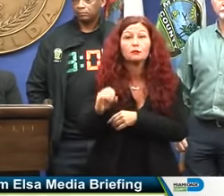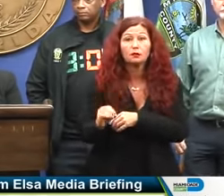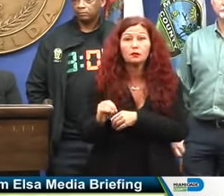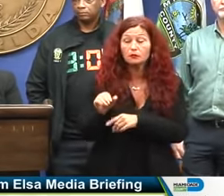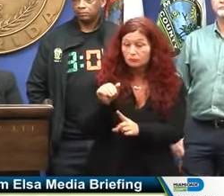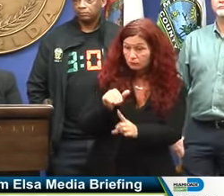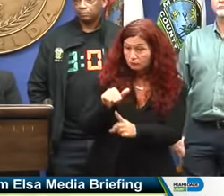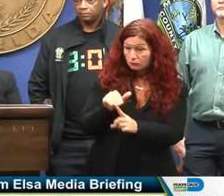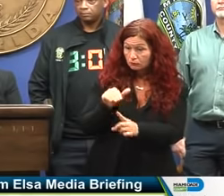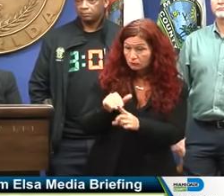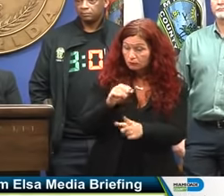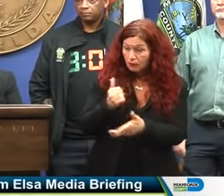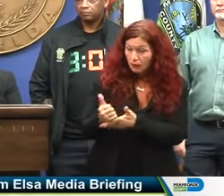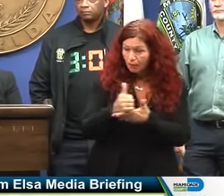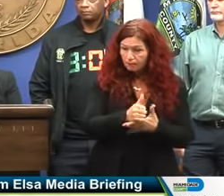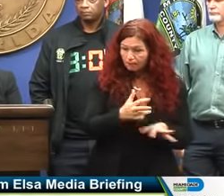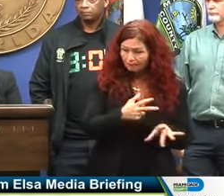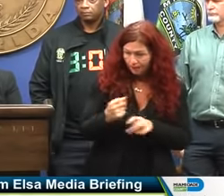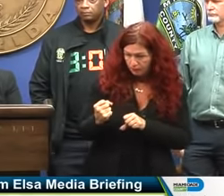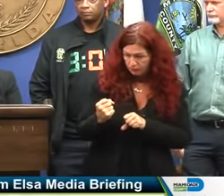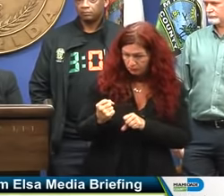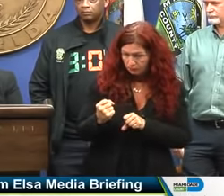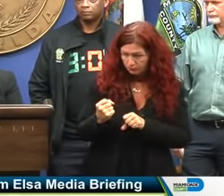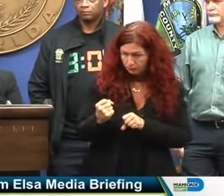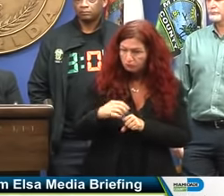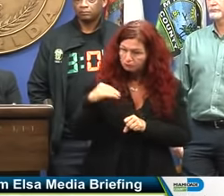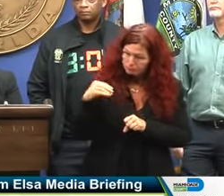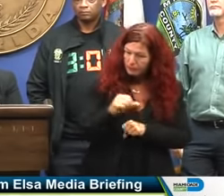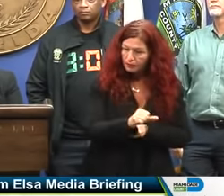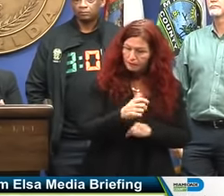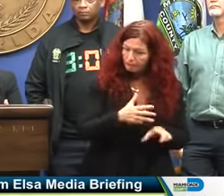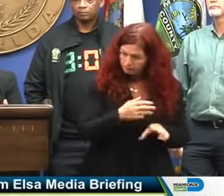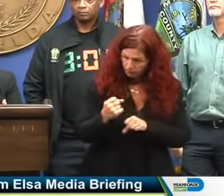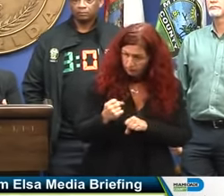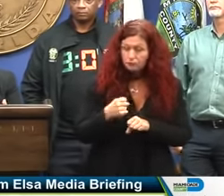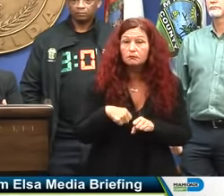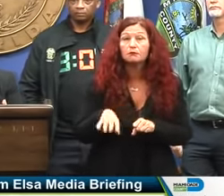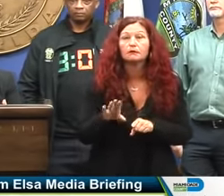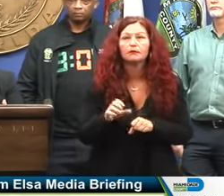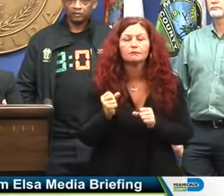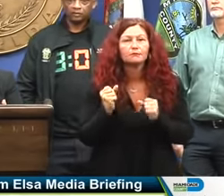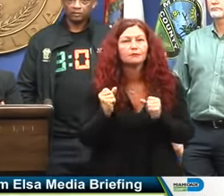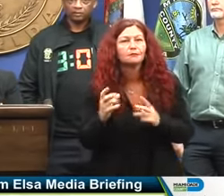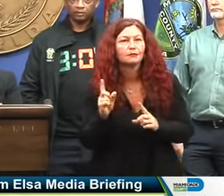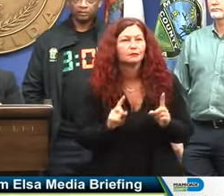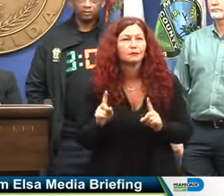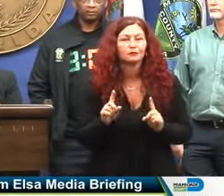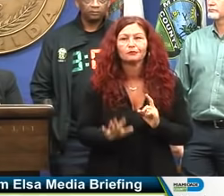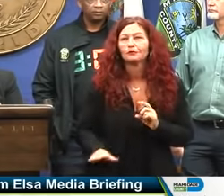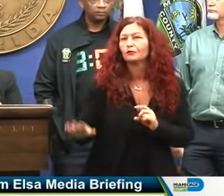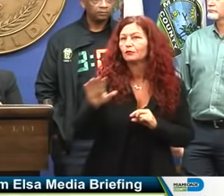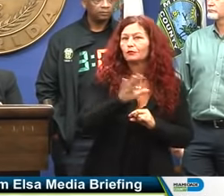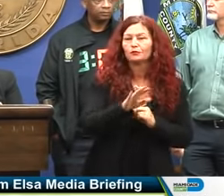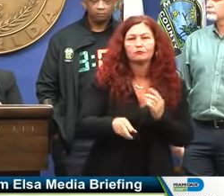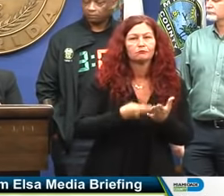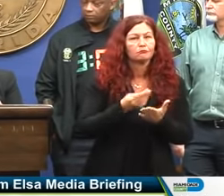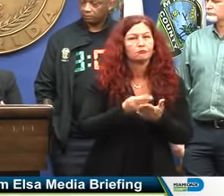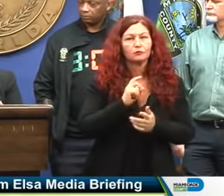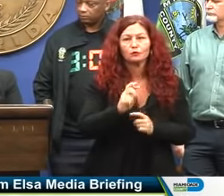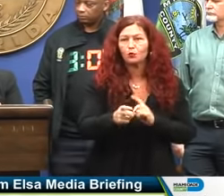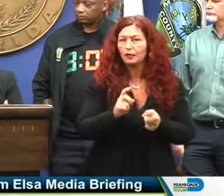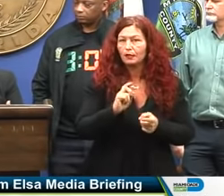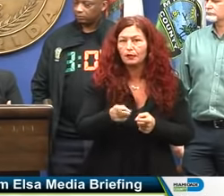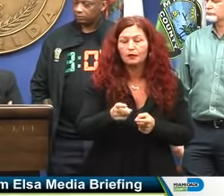of dollars thanks to the generosity of people in this country and all around the world. Their generosity